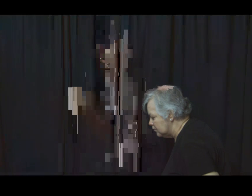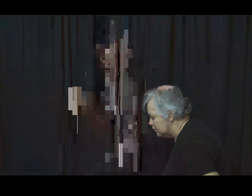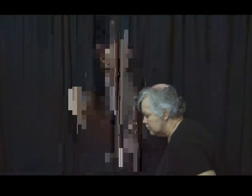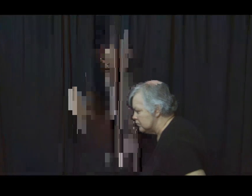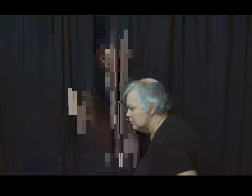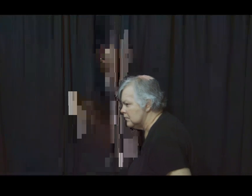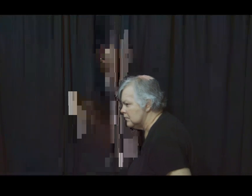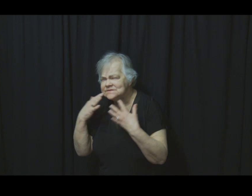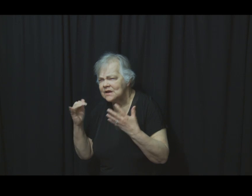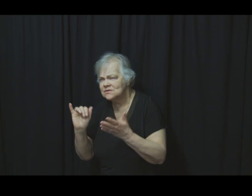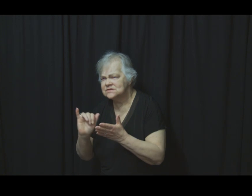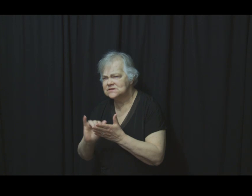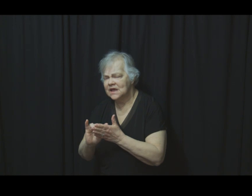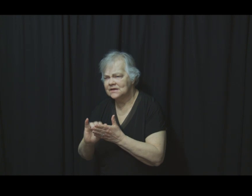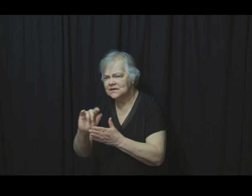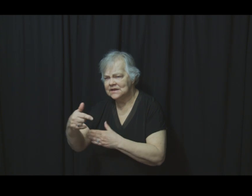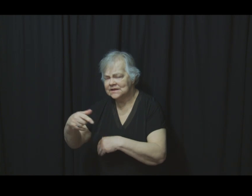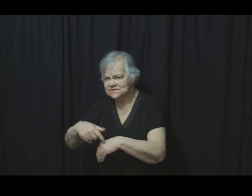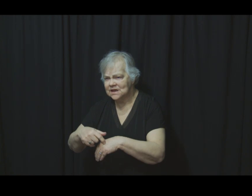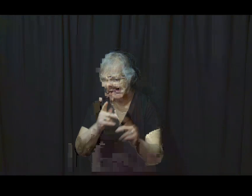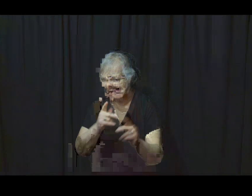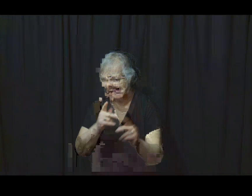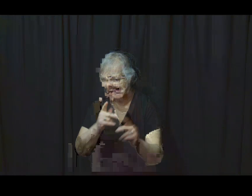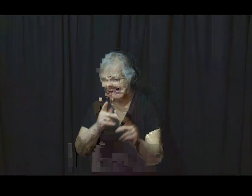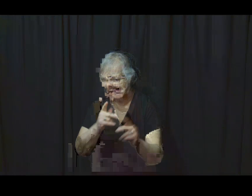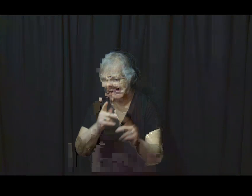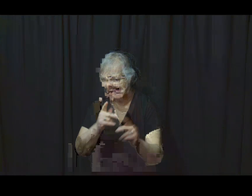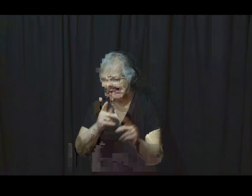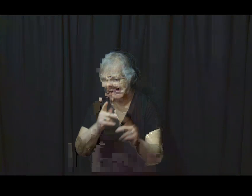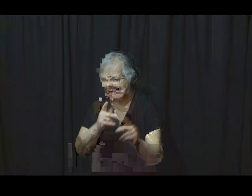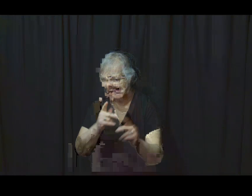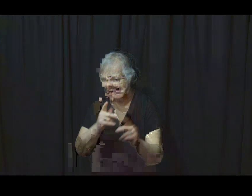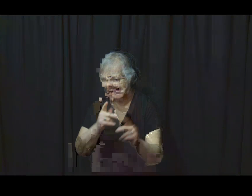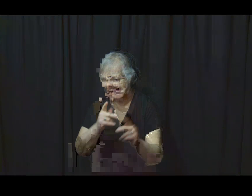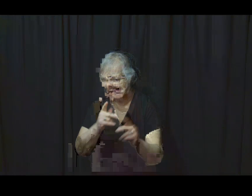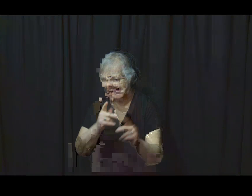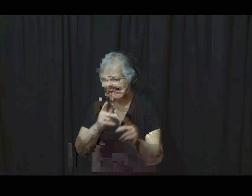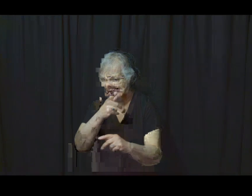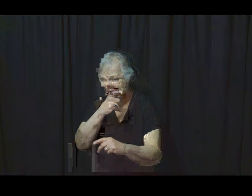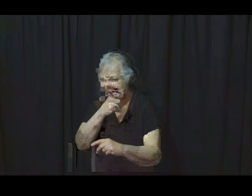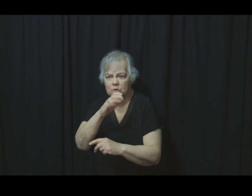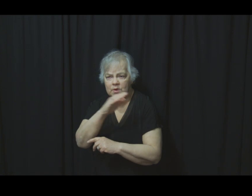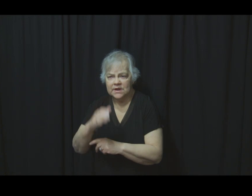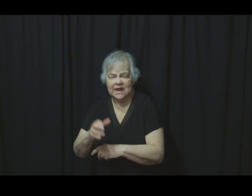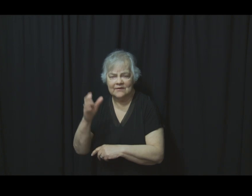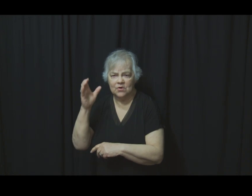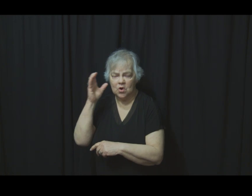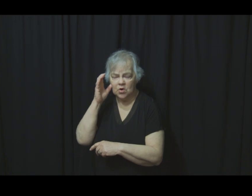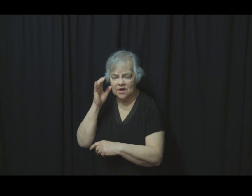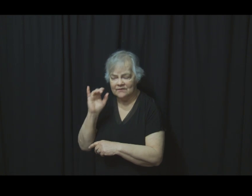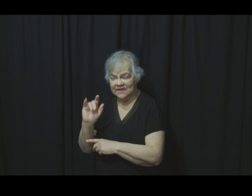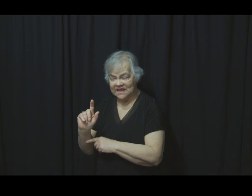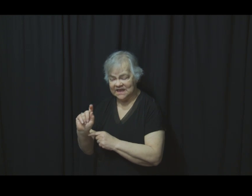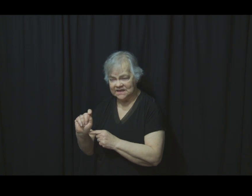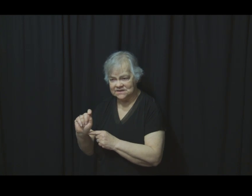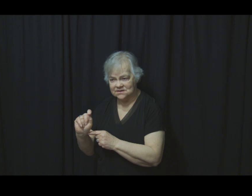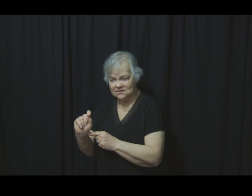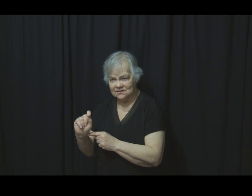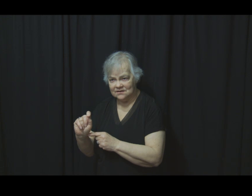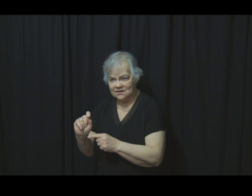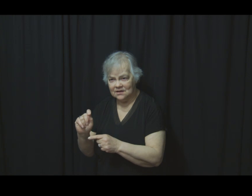Except the Ken Ham around, you can correct me. It sounds as most parts of the Bible. People who never heard of it, never heard of